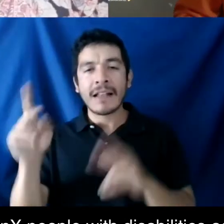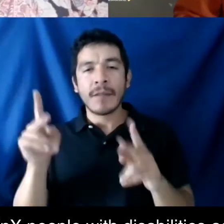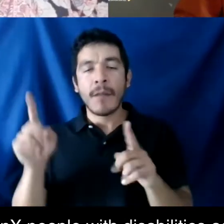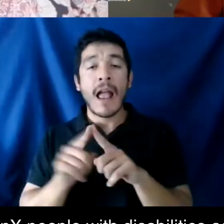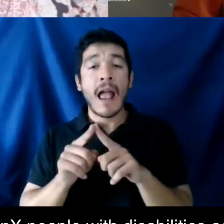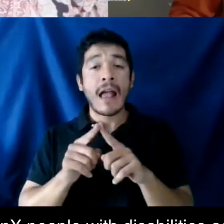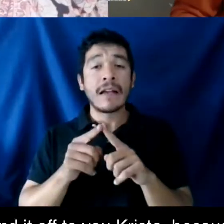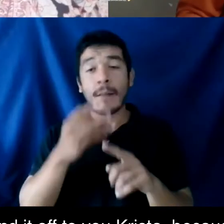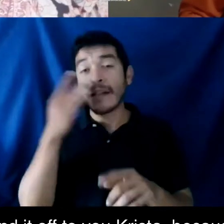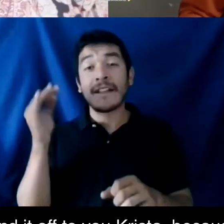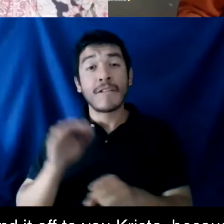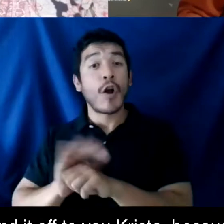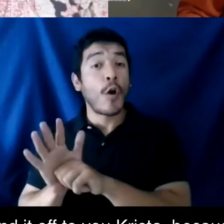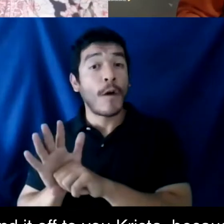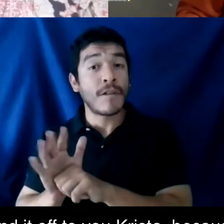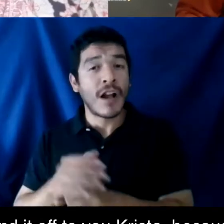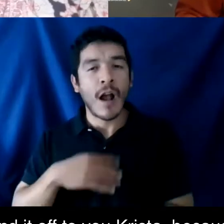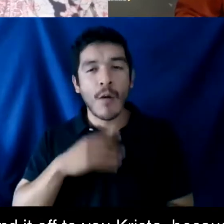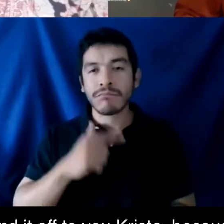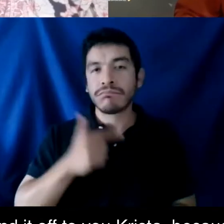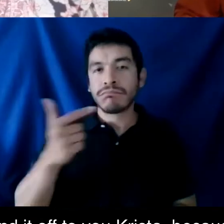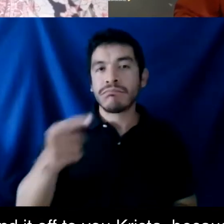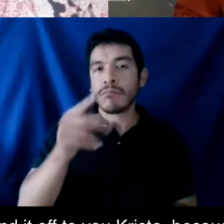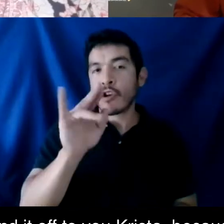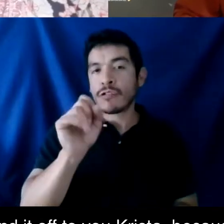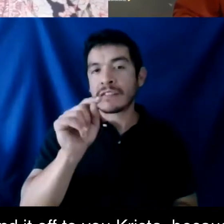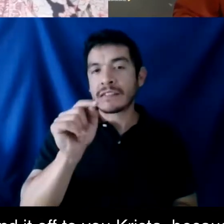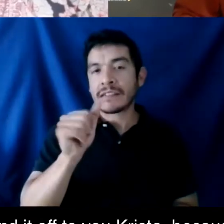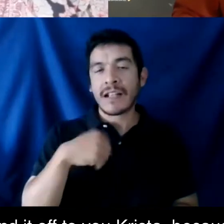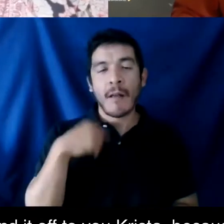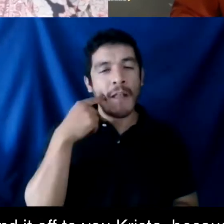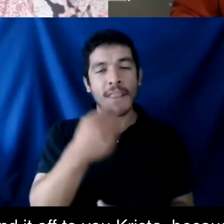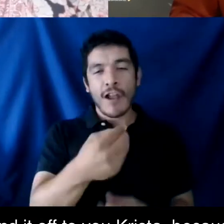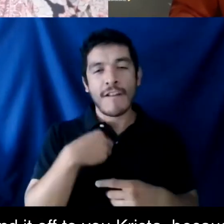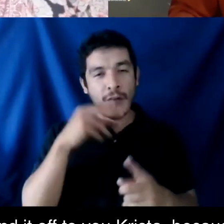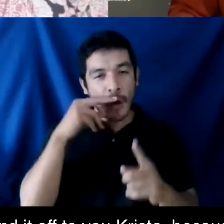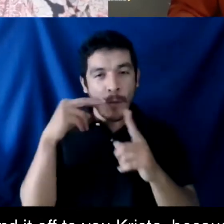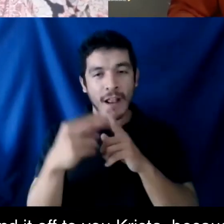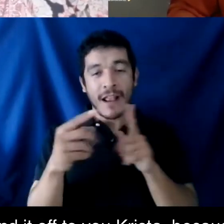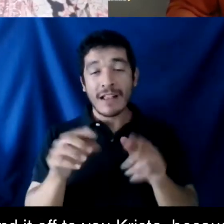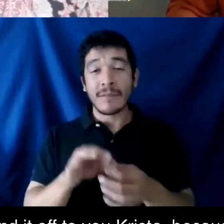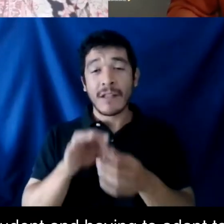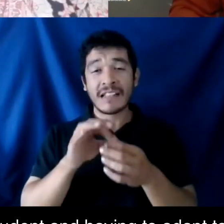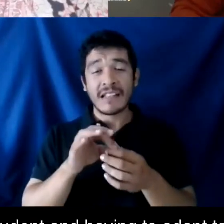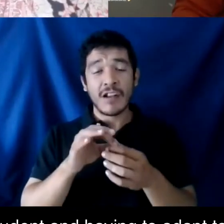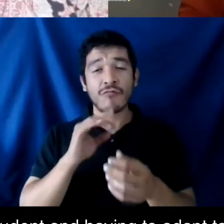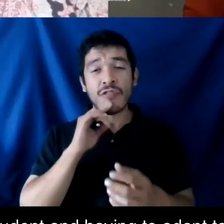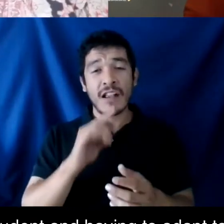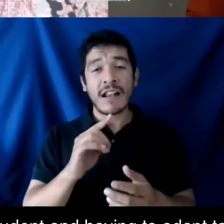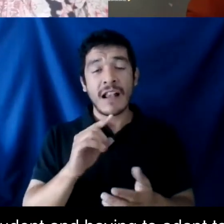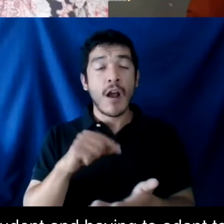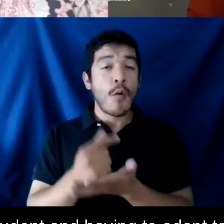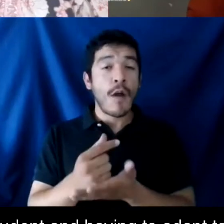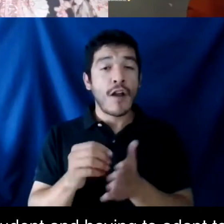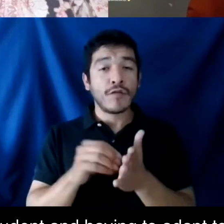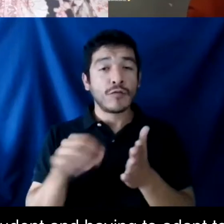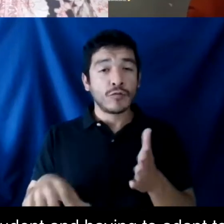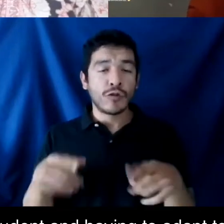going to hand it off to you, Krista, because I think you could give us a perspective, especially being a grad student